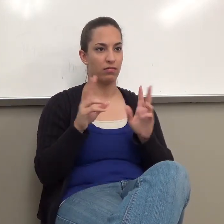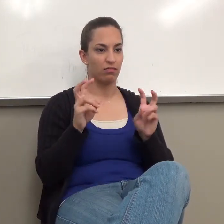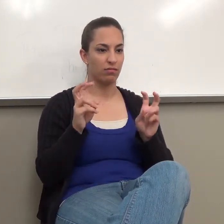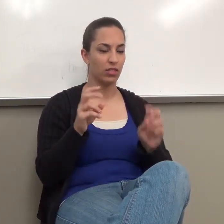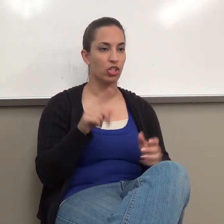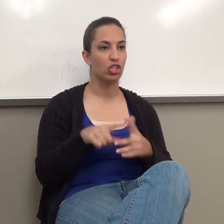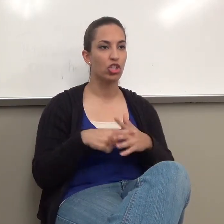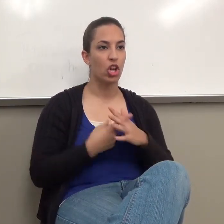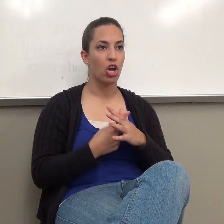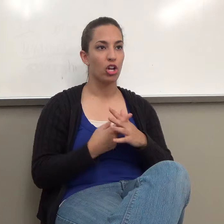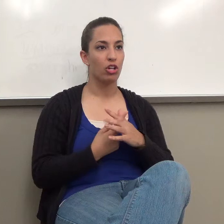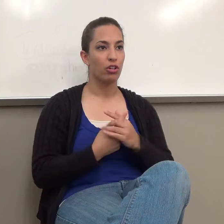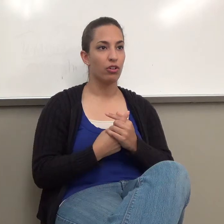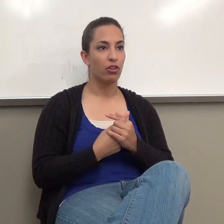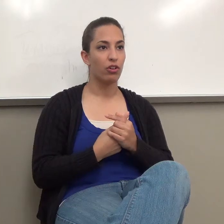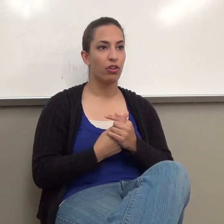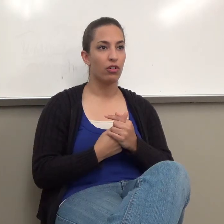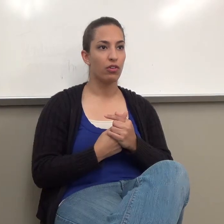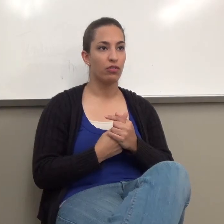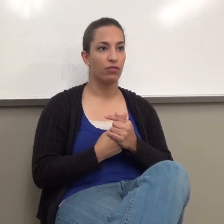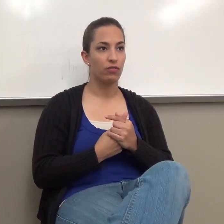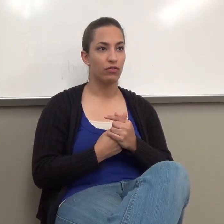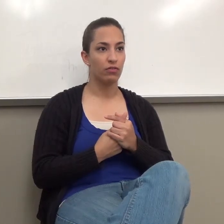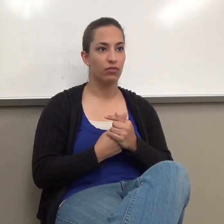If this were an example essay,